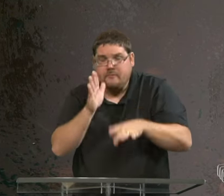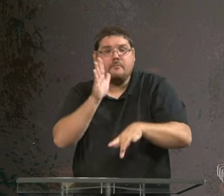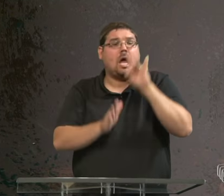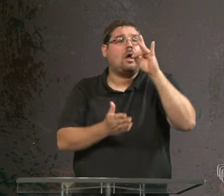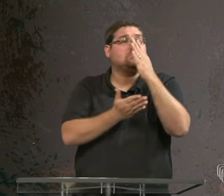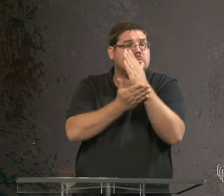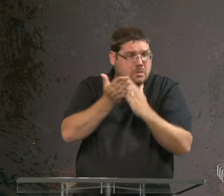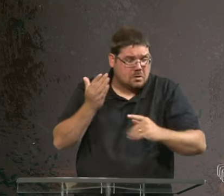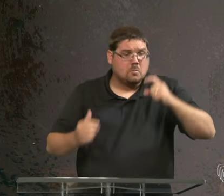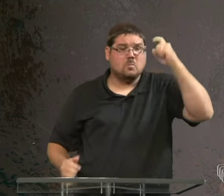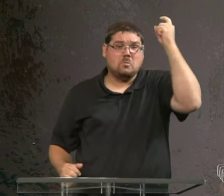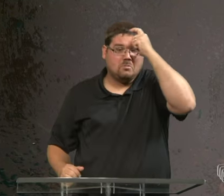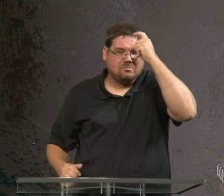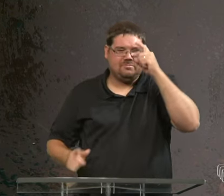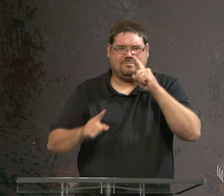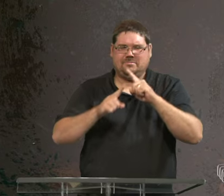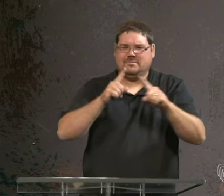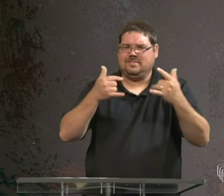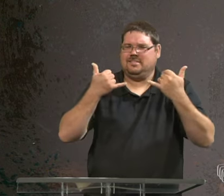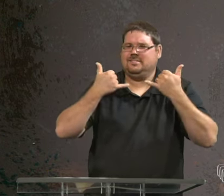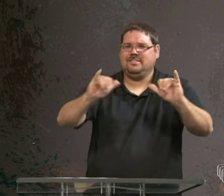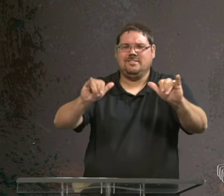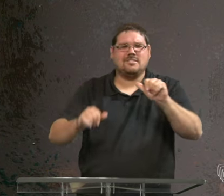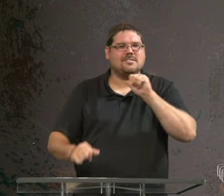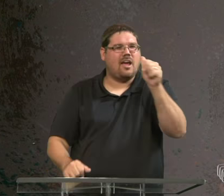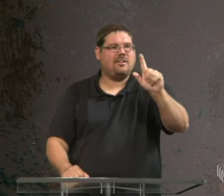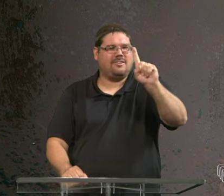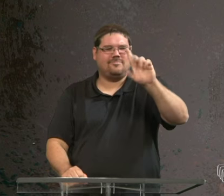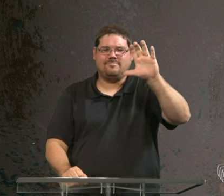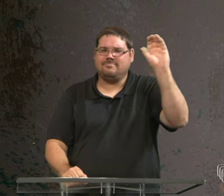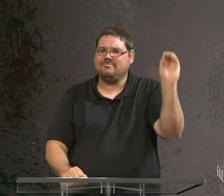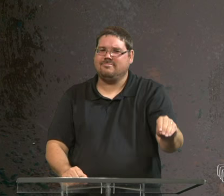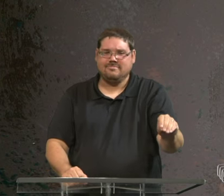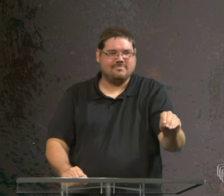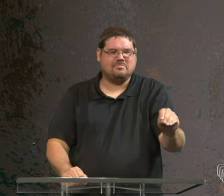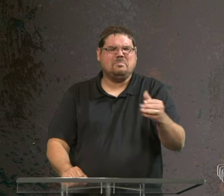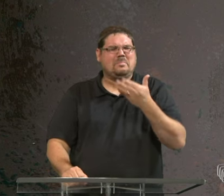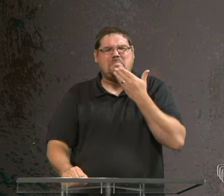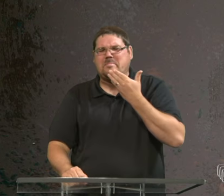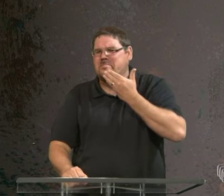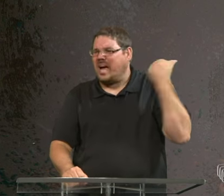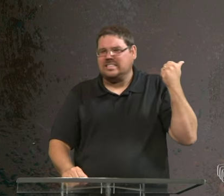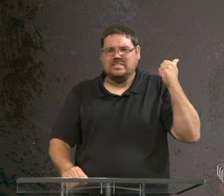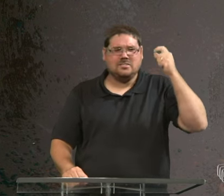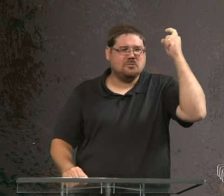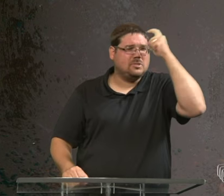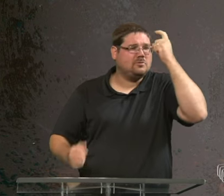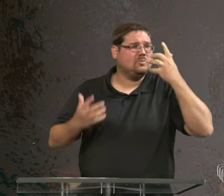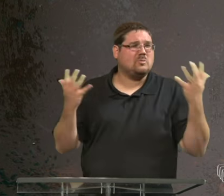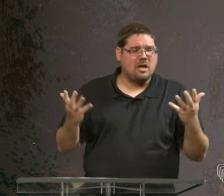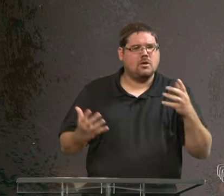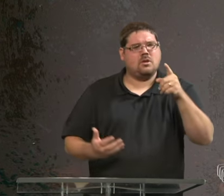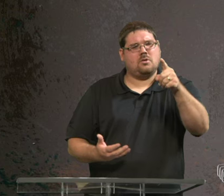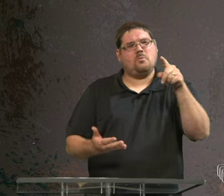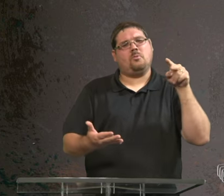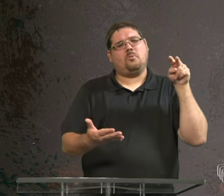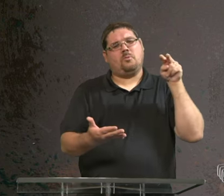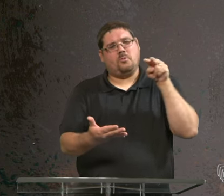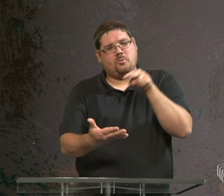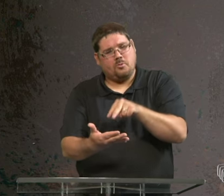different websites, and try to find answers. Well, that's only partial wisdom. You can't get 100% wisdom from all of